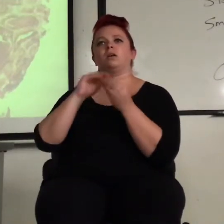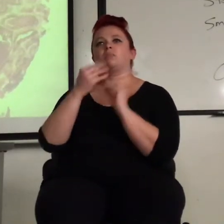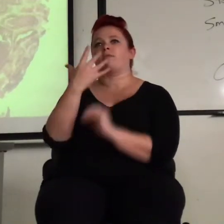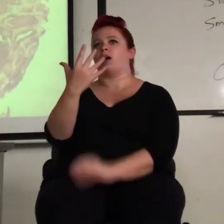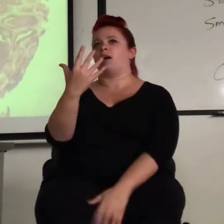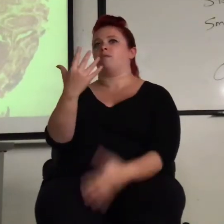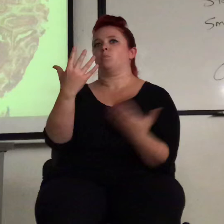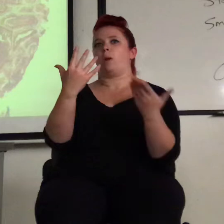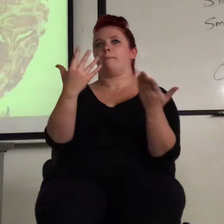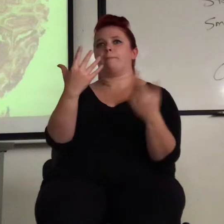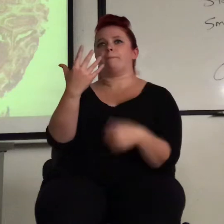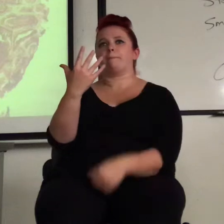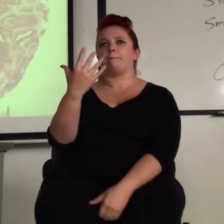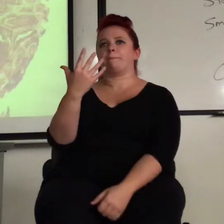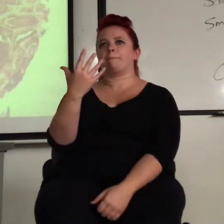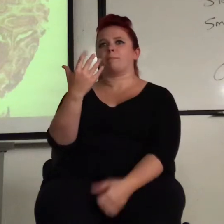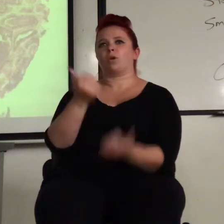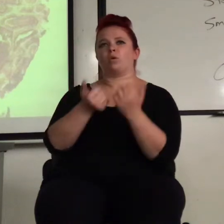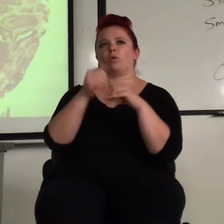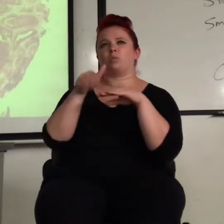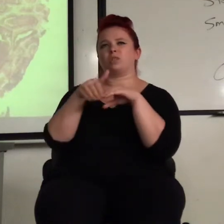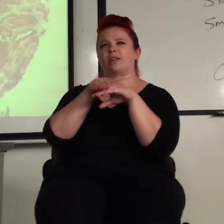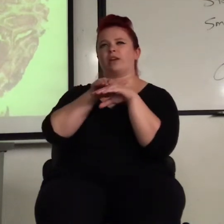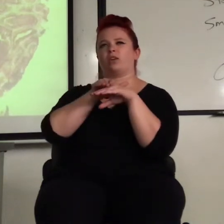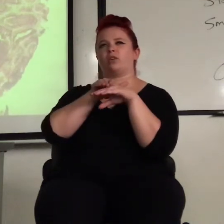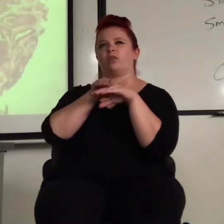You tell me. What layer?